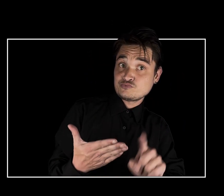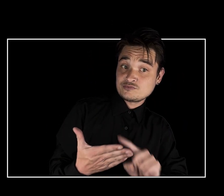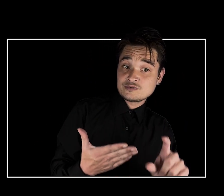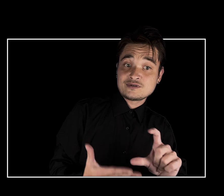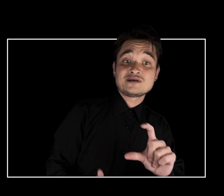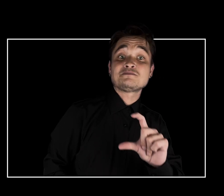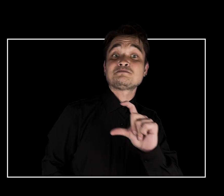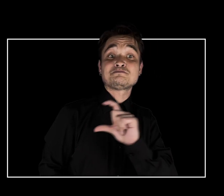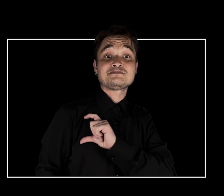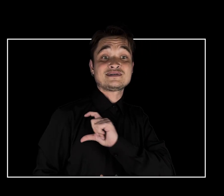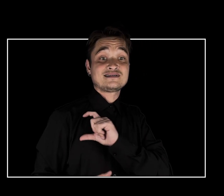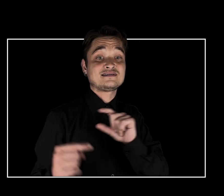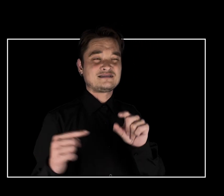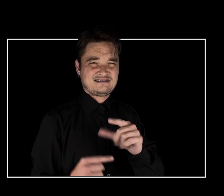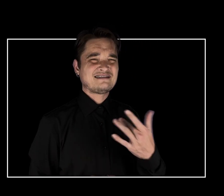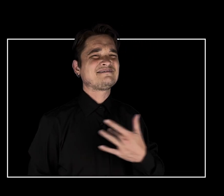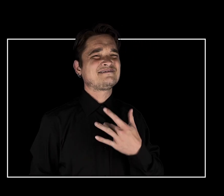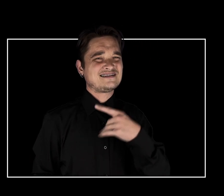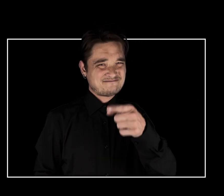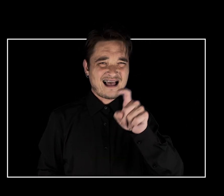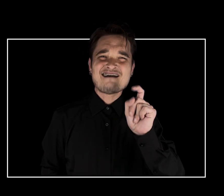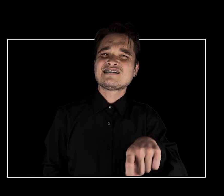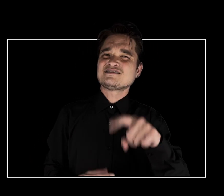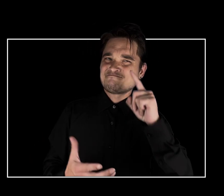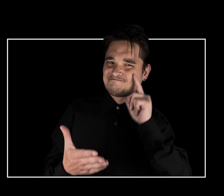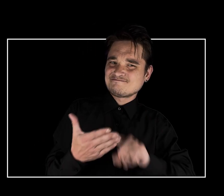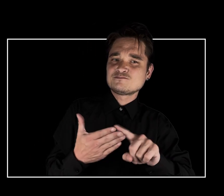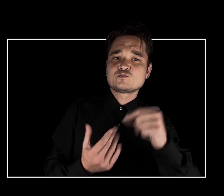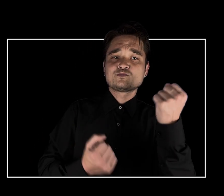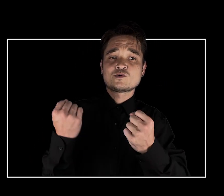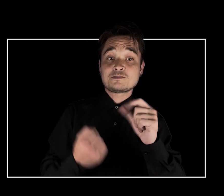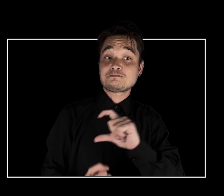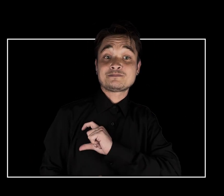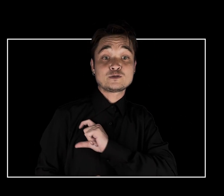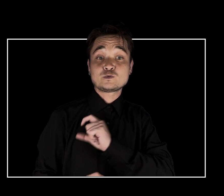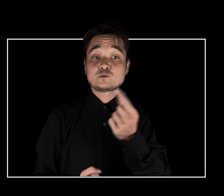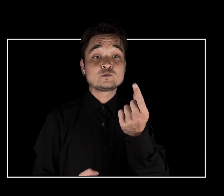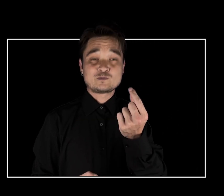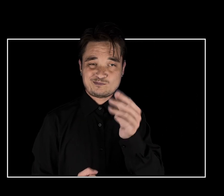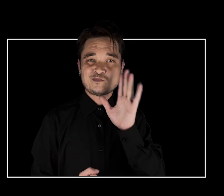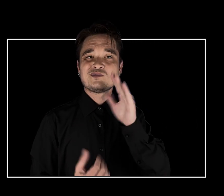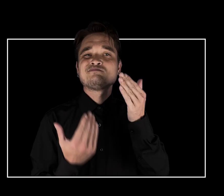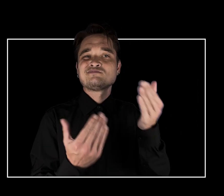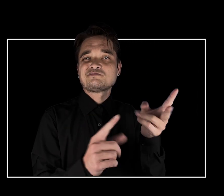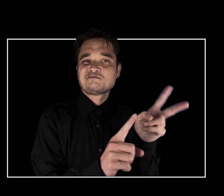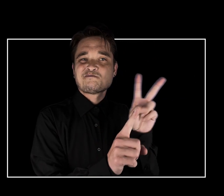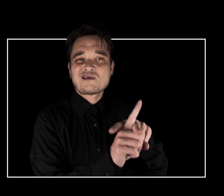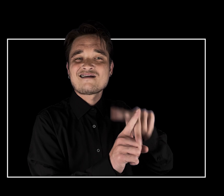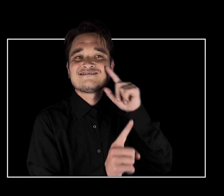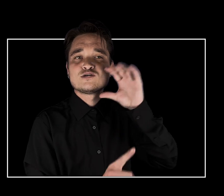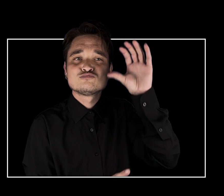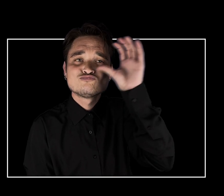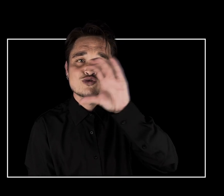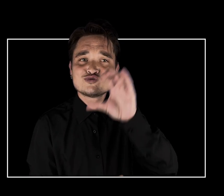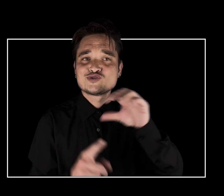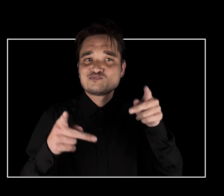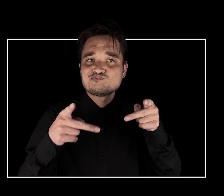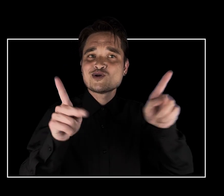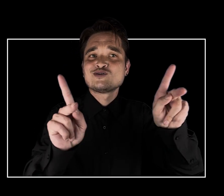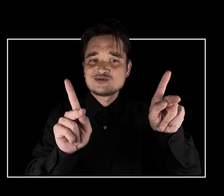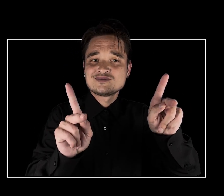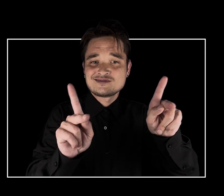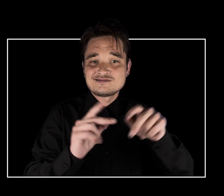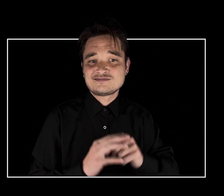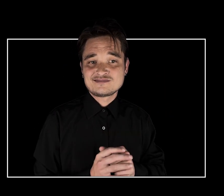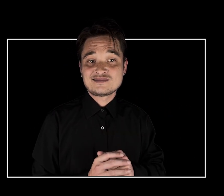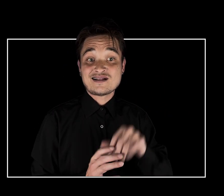there is a legal reason to search your car, the police may take your vehicle and apply for a search warrant.